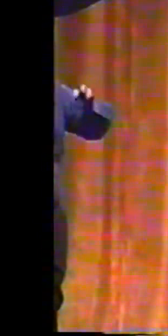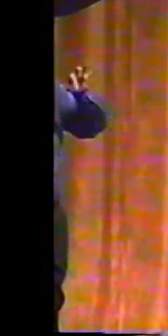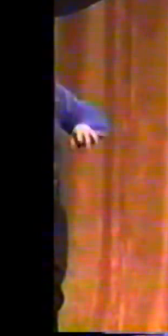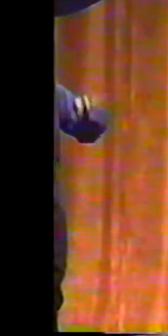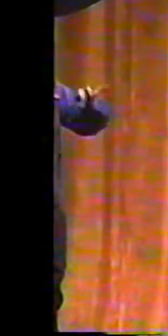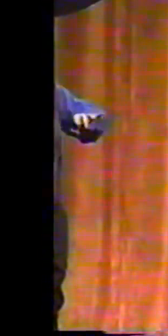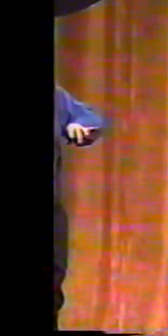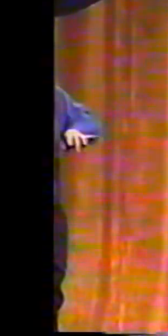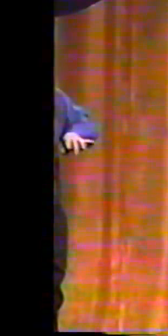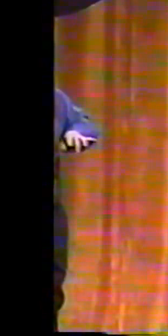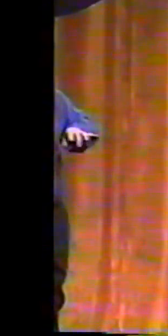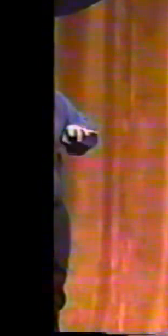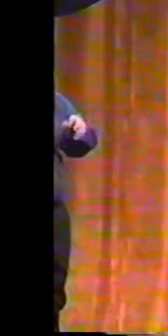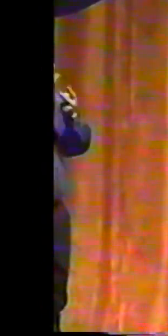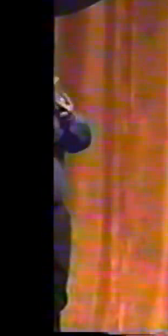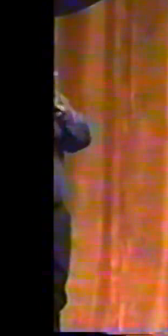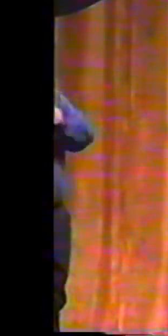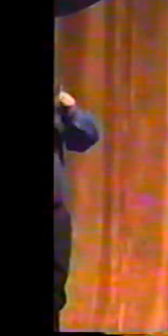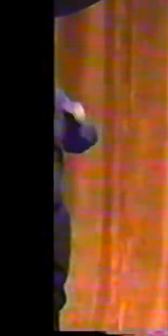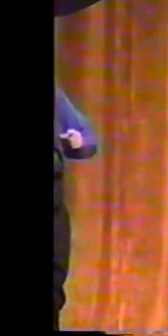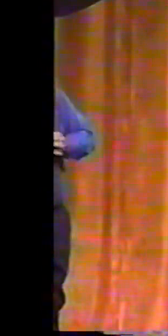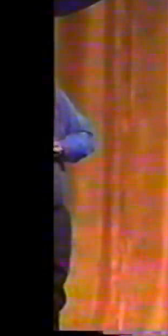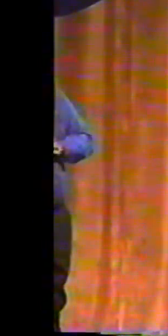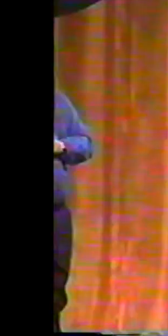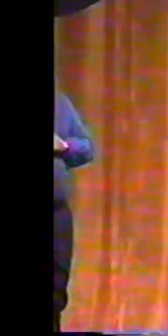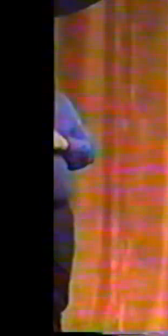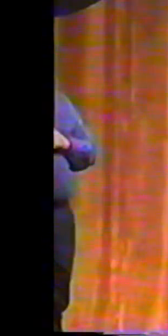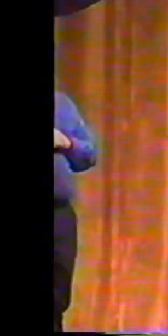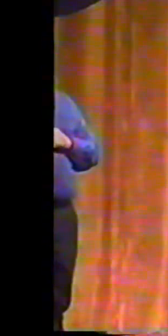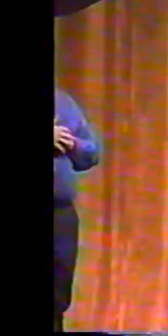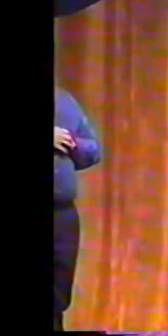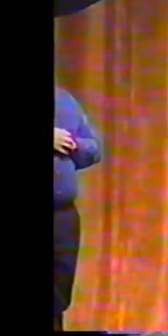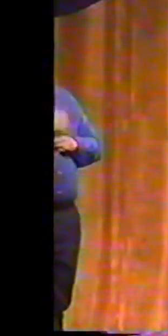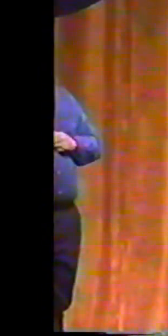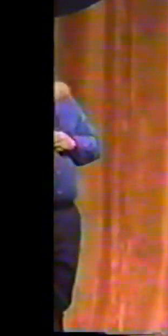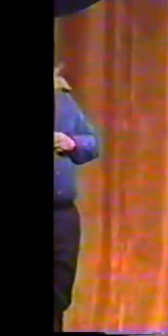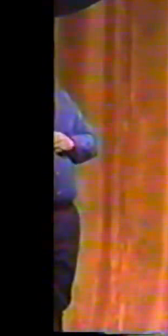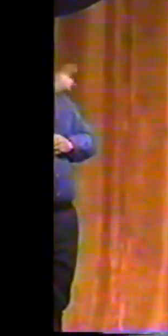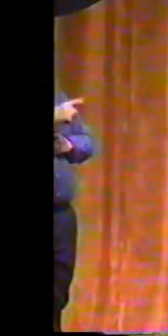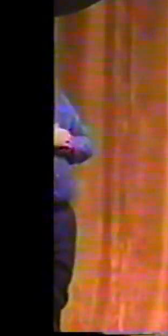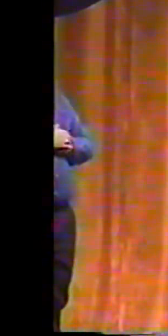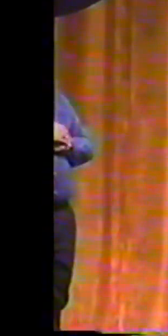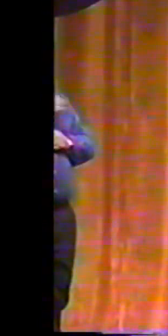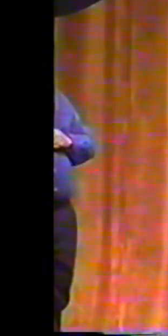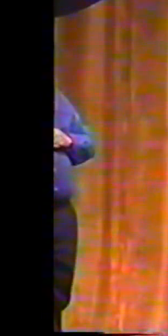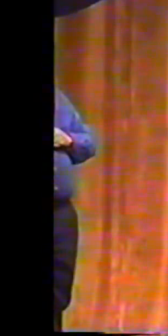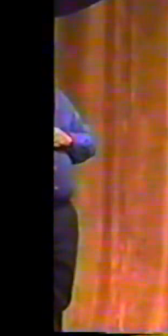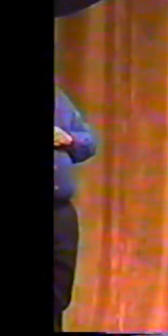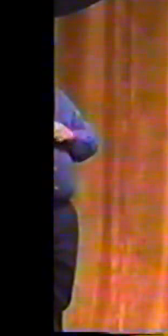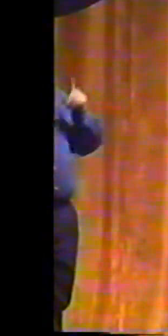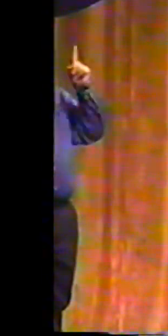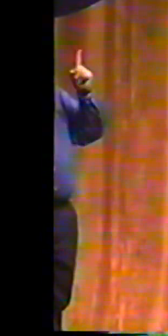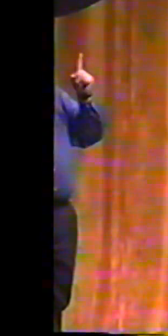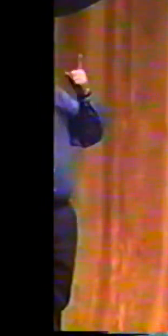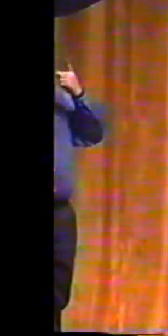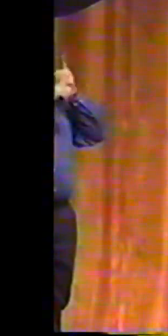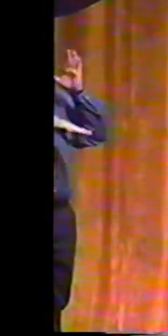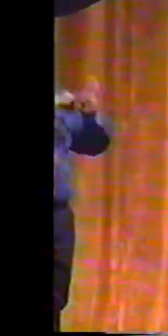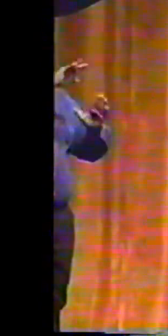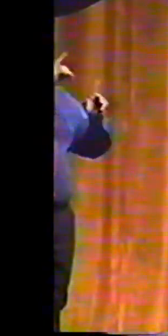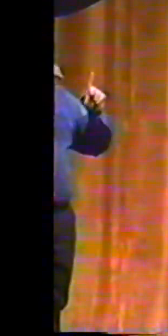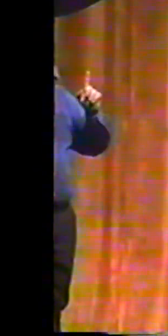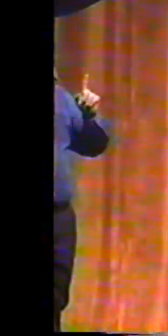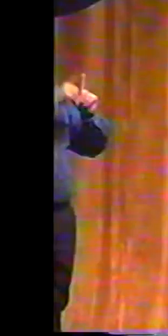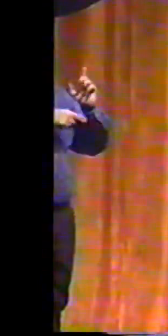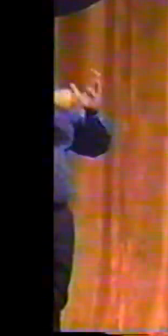to the truth? This is a really good question. The question is, if we're supposed to pursue the truth, what are the challenges we face in pursuing it and looking